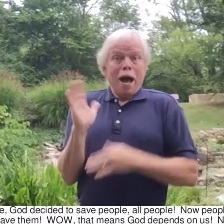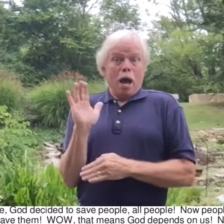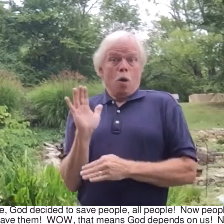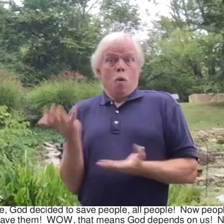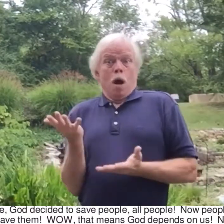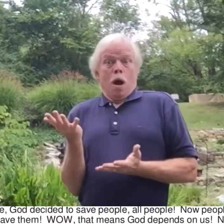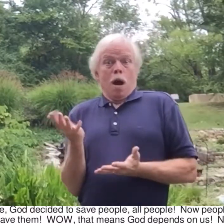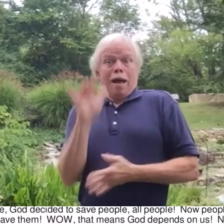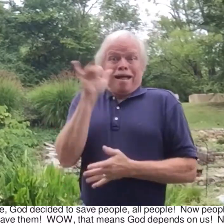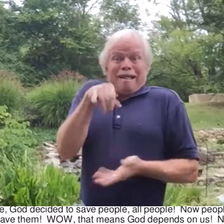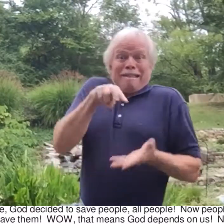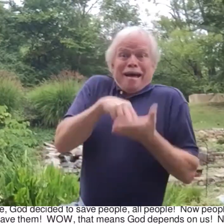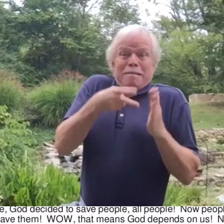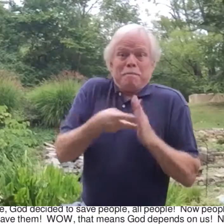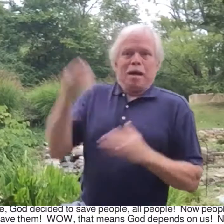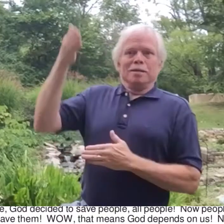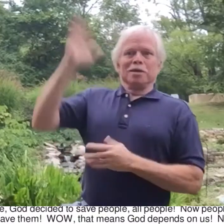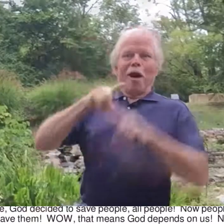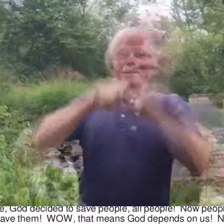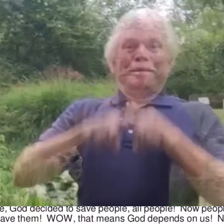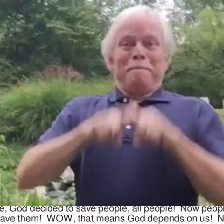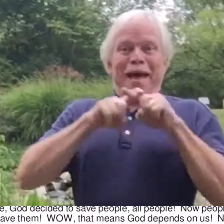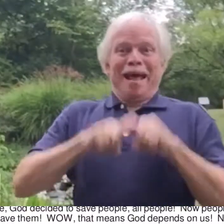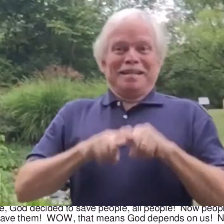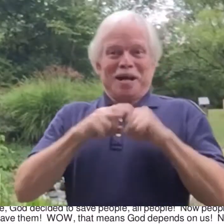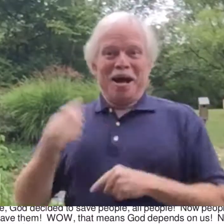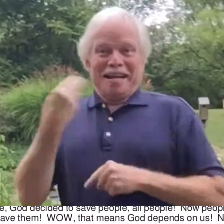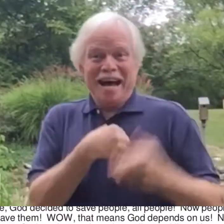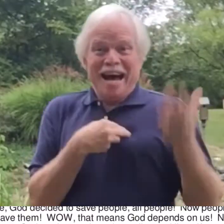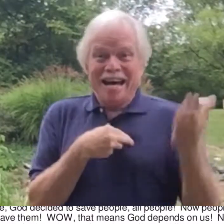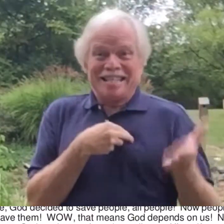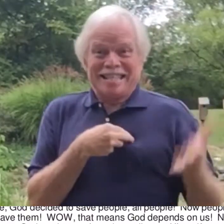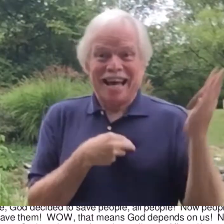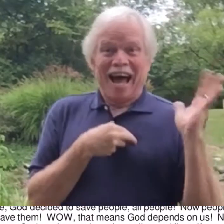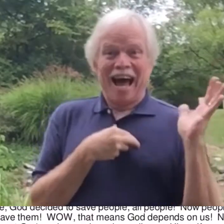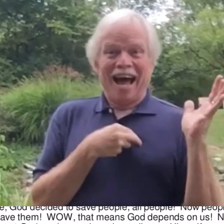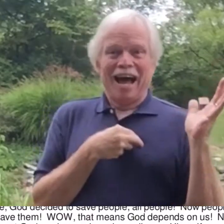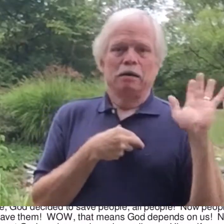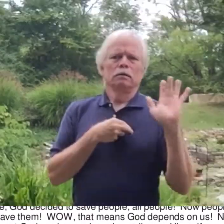Wow! That means God depends on us!